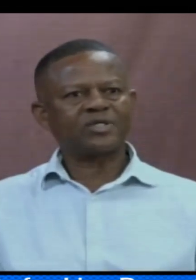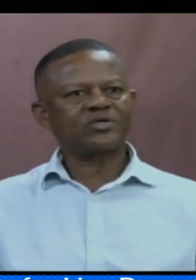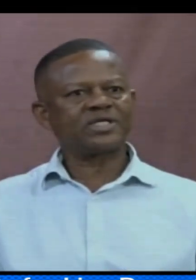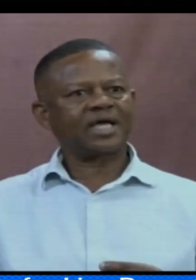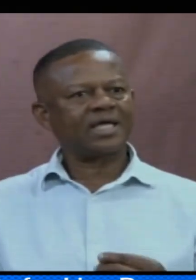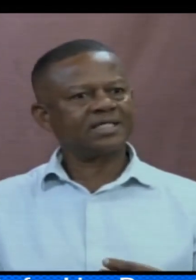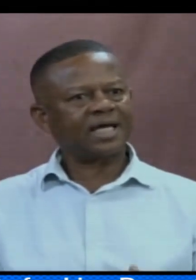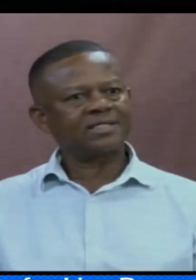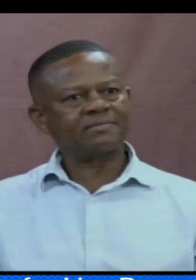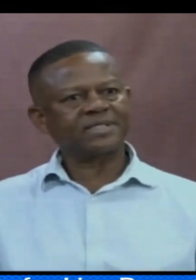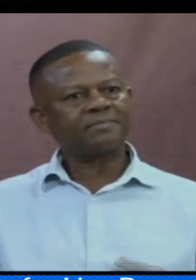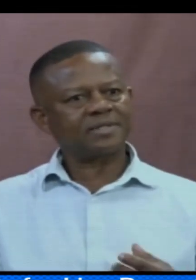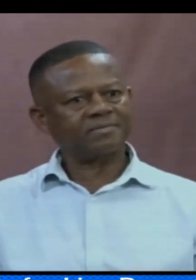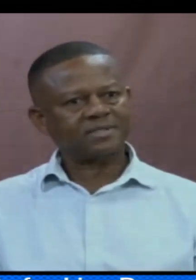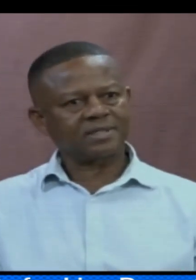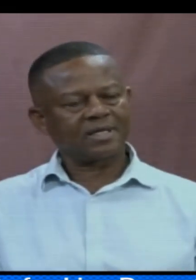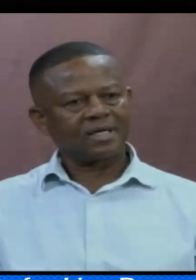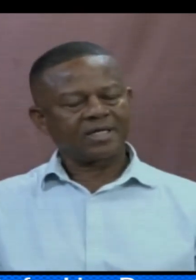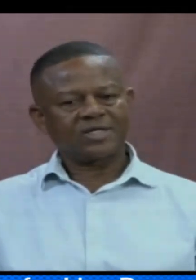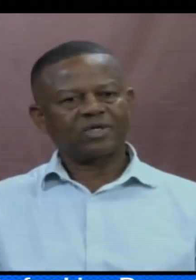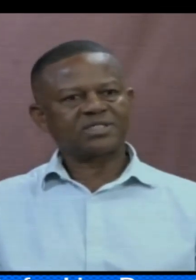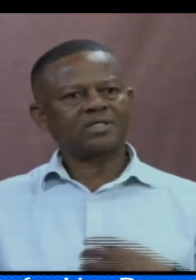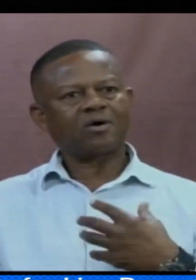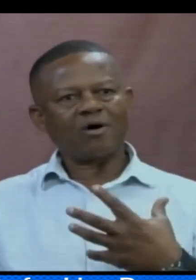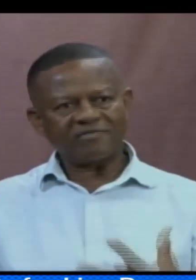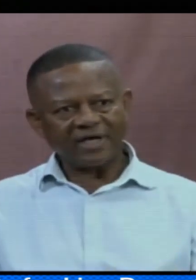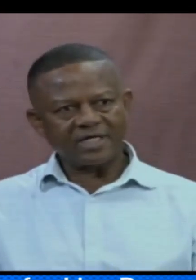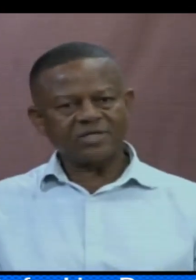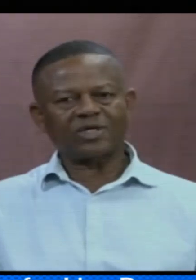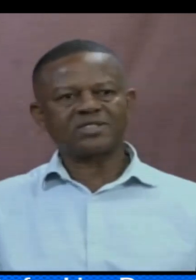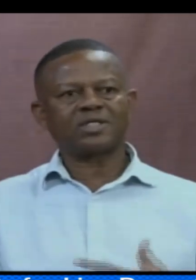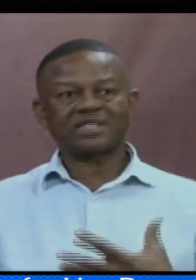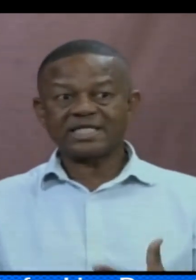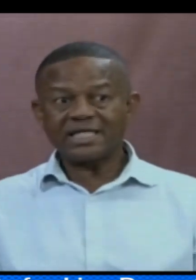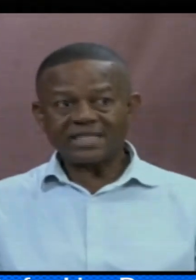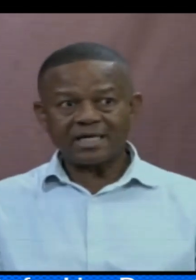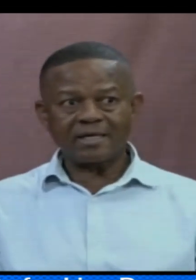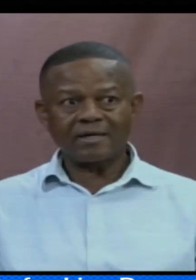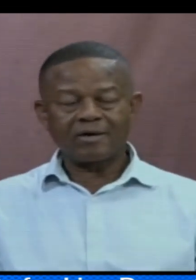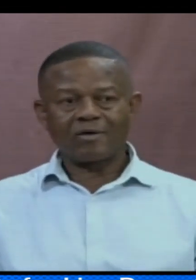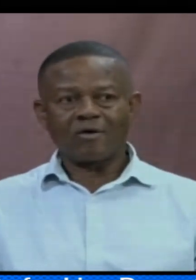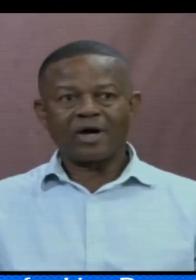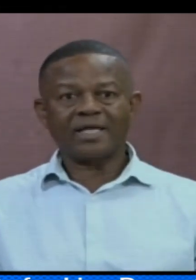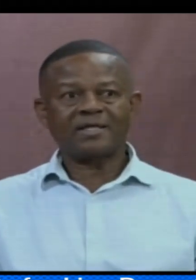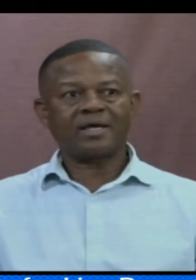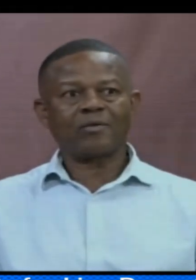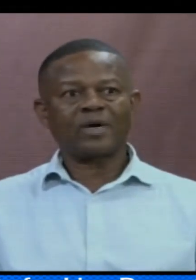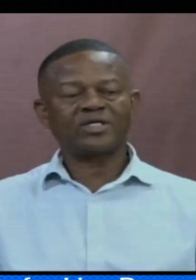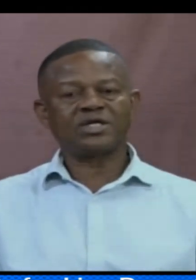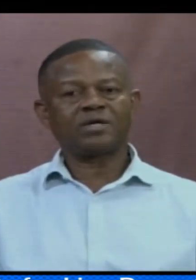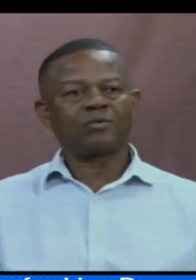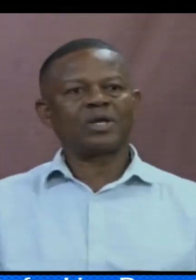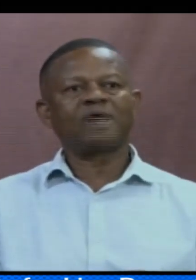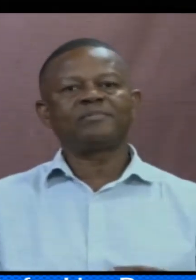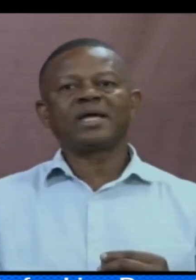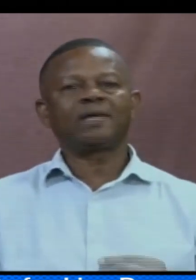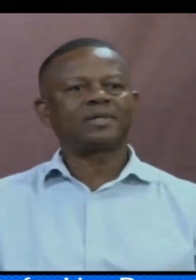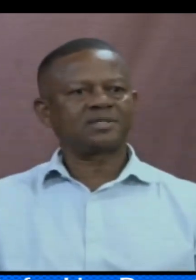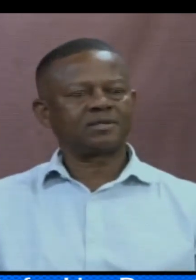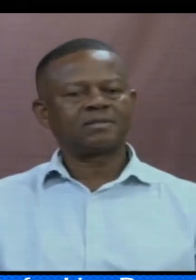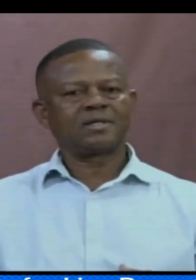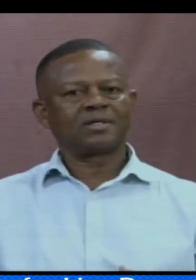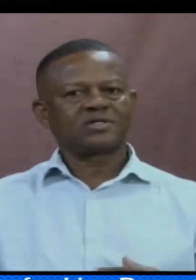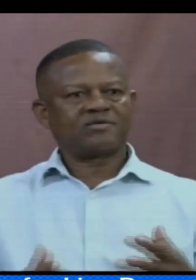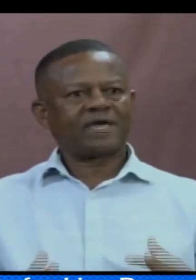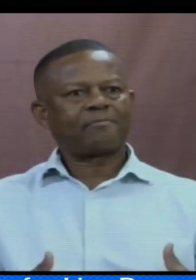actively demonstrating any signs of symptoms. She was not coughing, she was not sneezing, or anything where she would have been